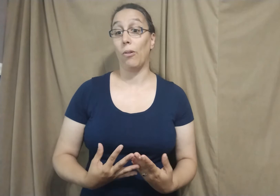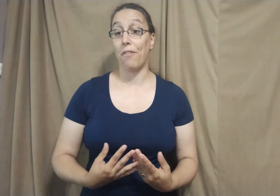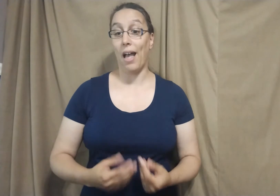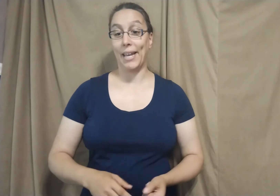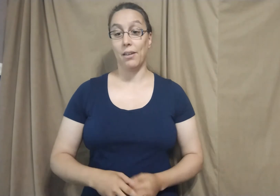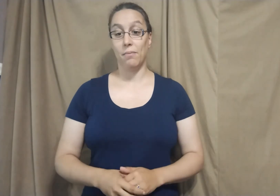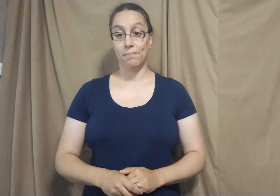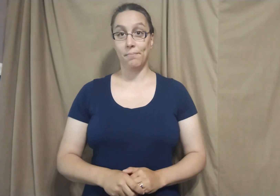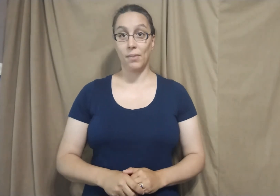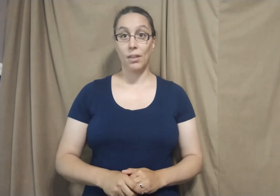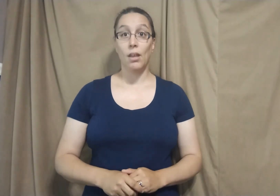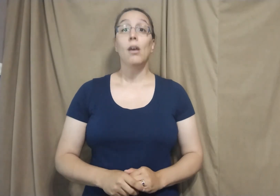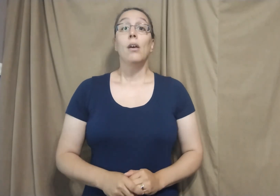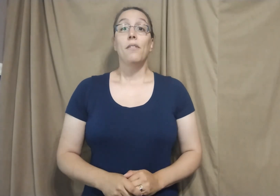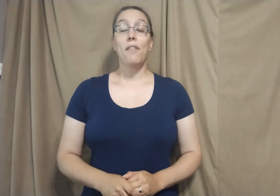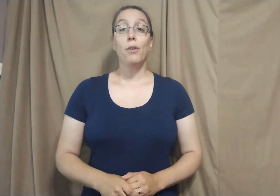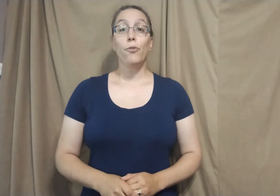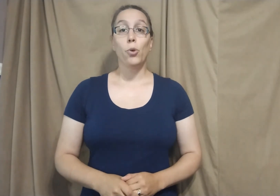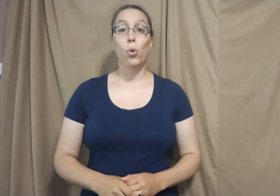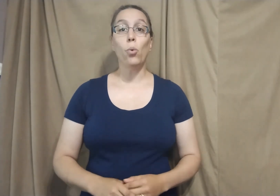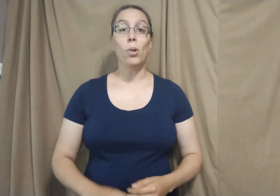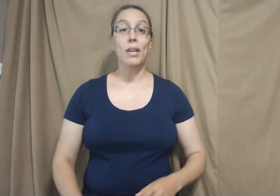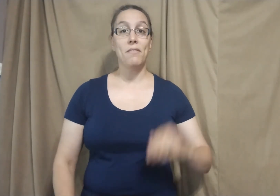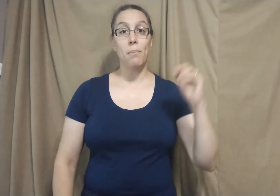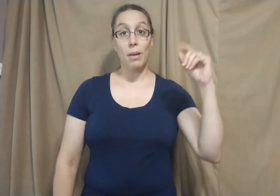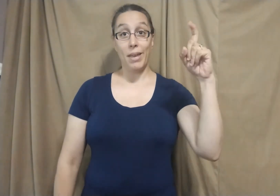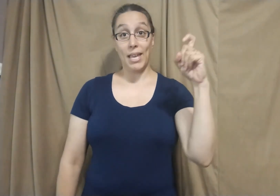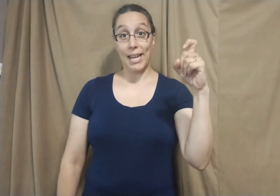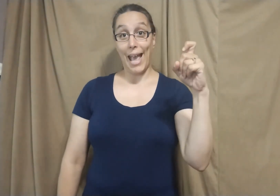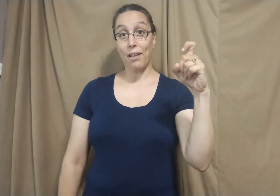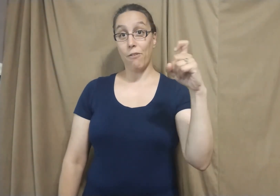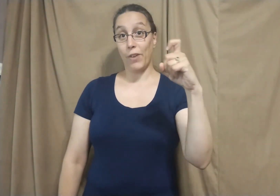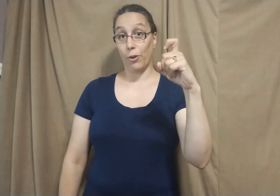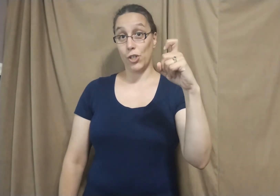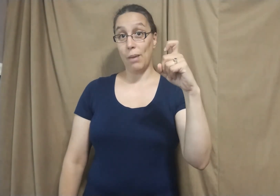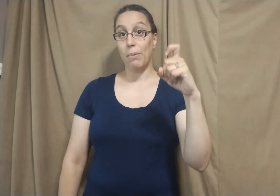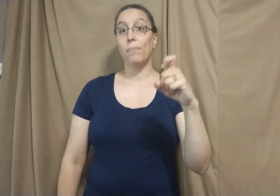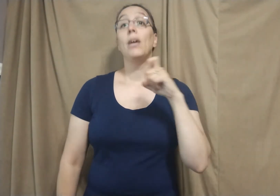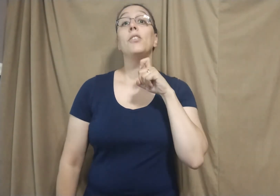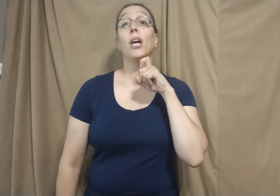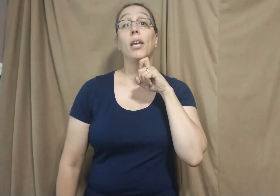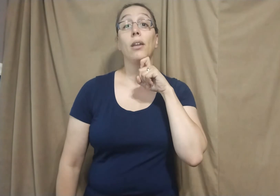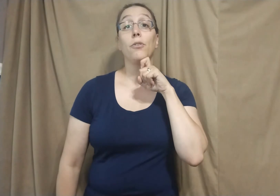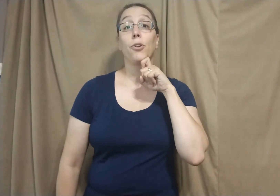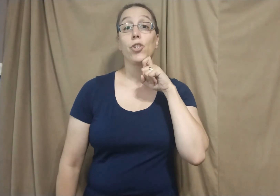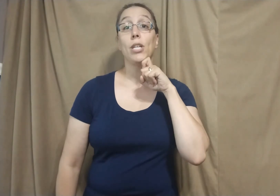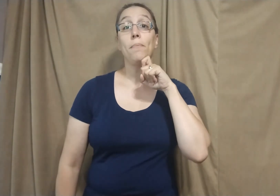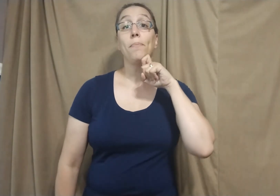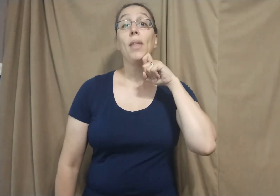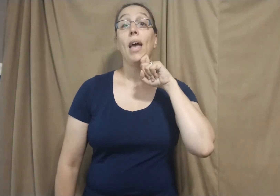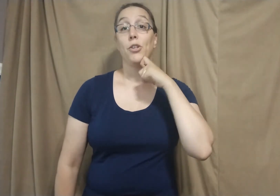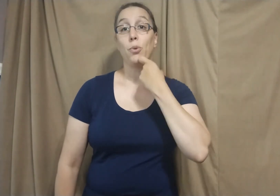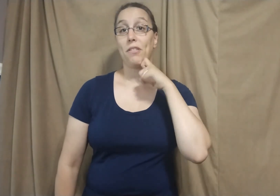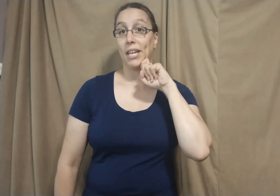sign. The sign for cool is done by making an X finger shape, tucking it under your chin, and twisting.